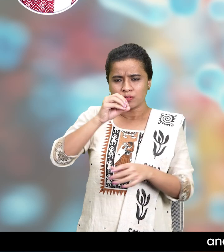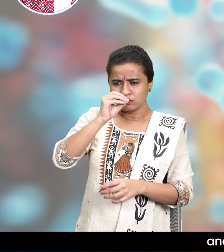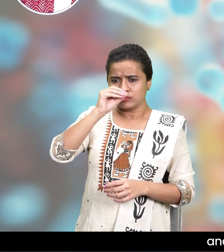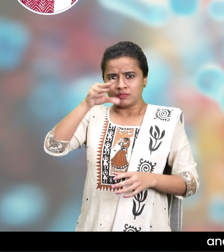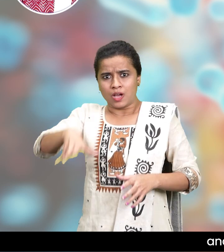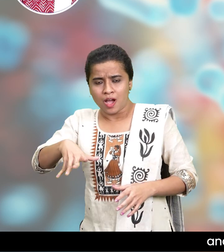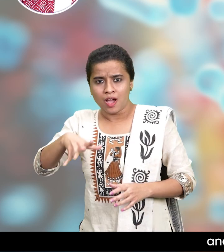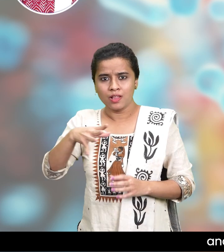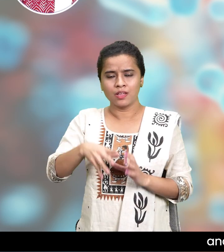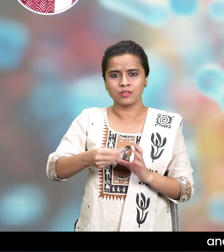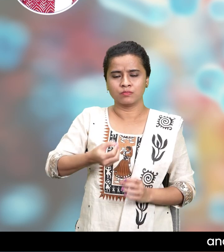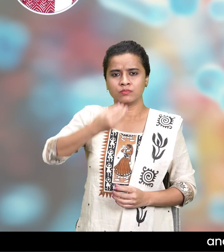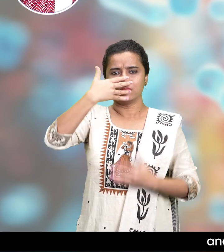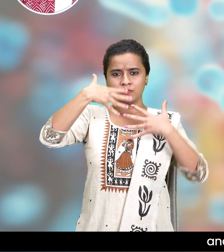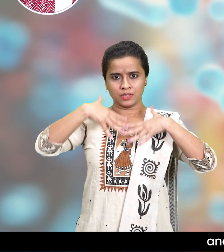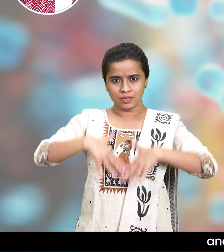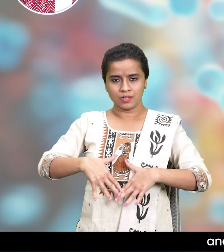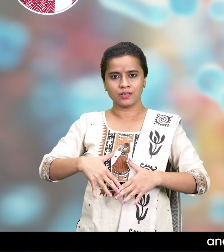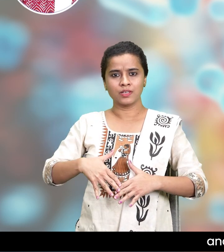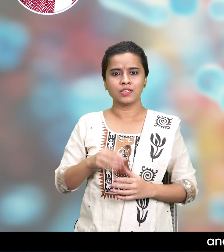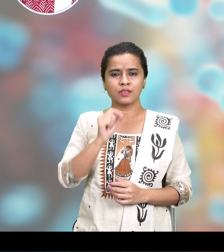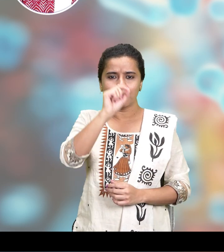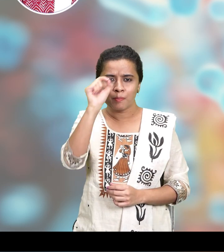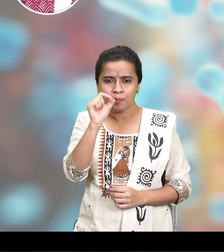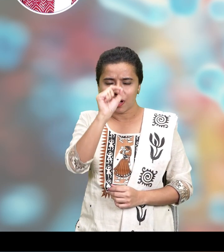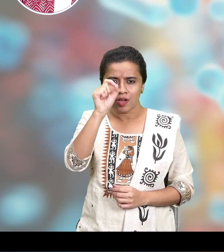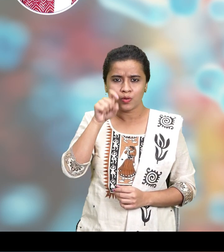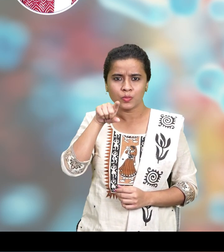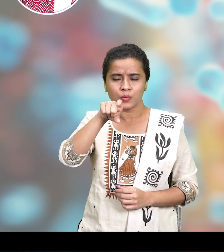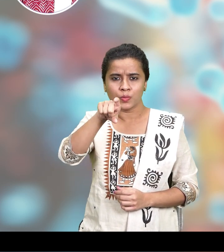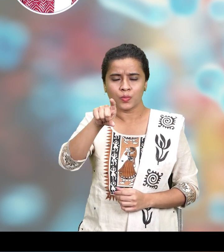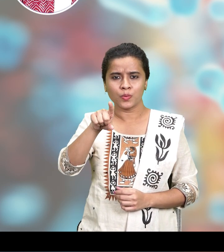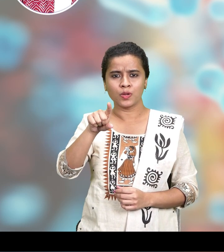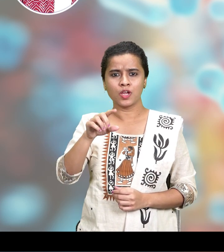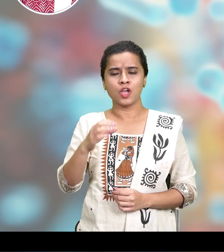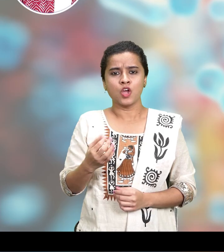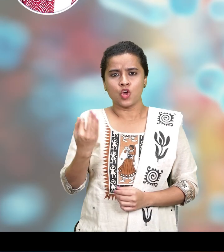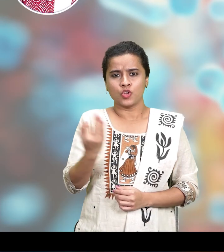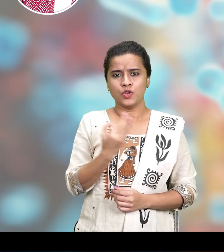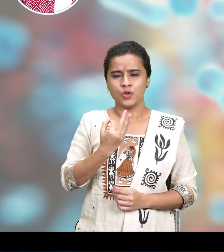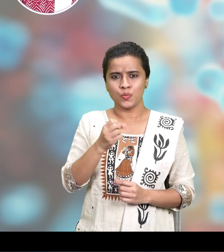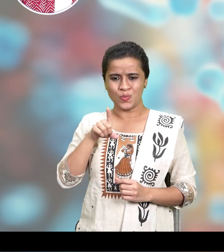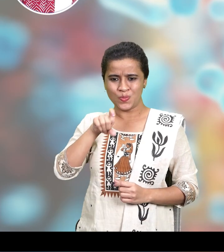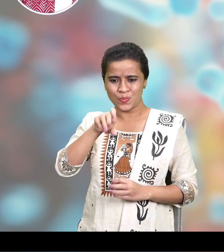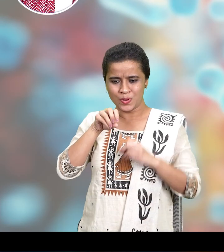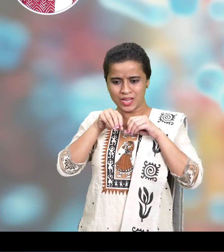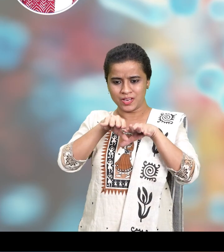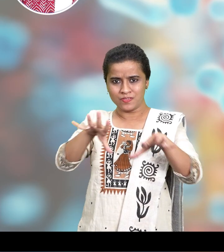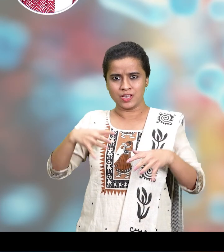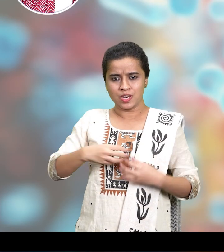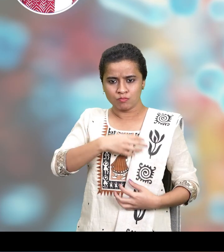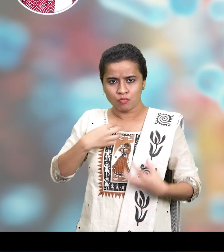and the microbes get a chance to start the new infection.